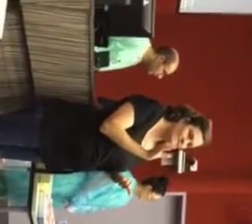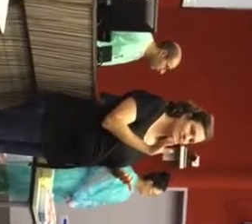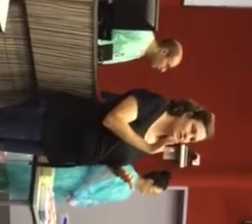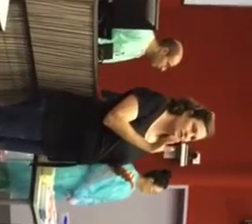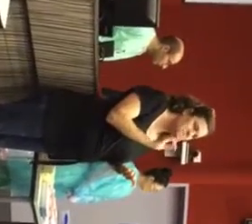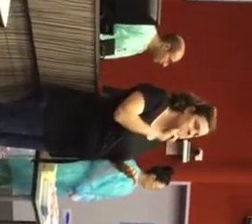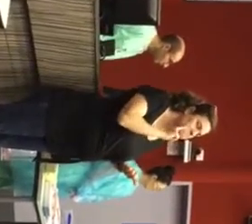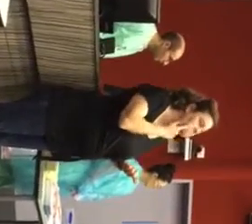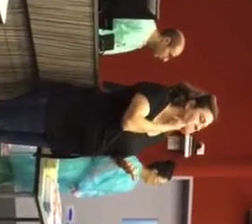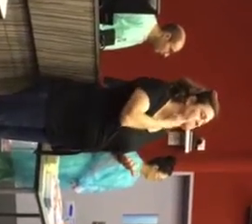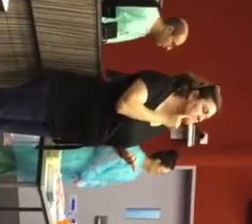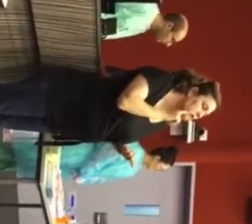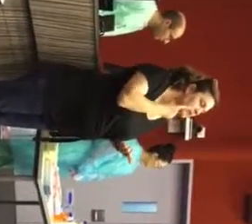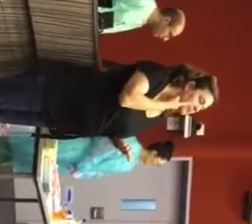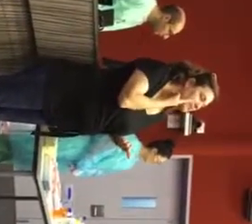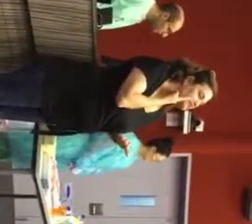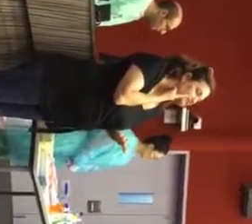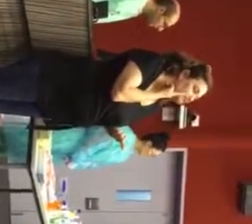very reasonable